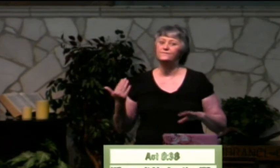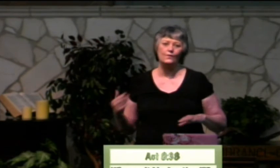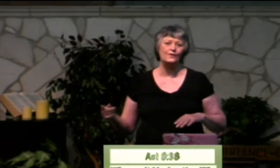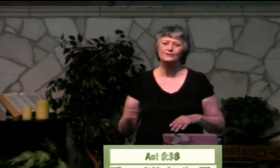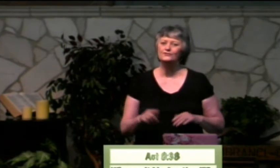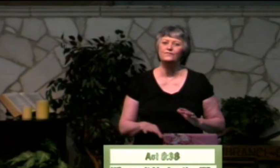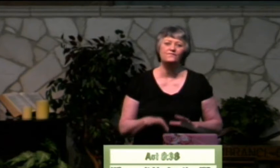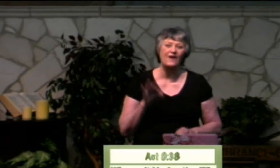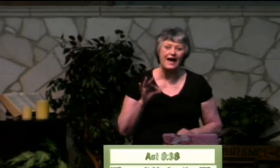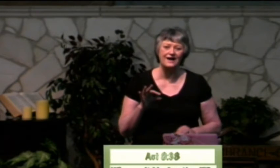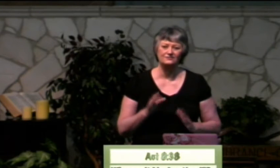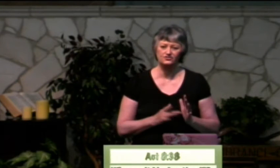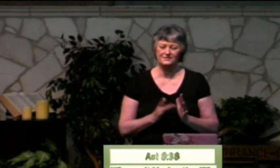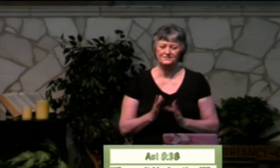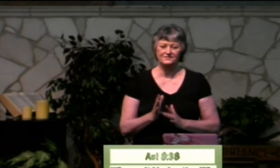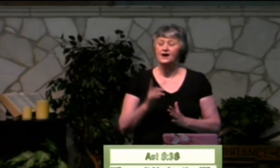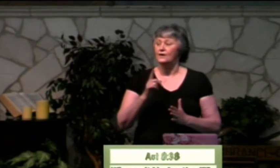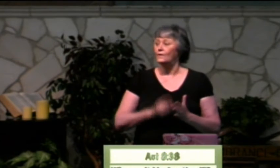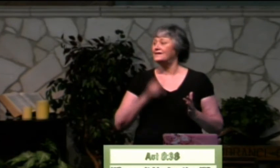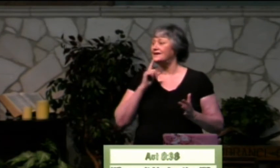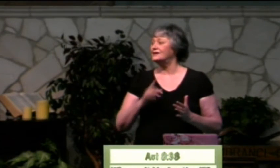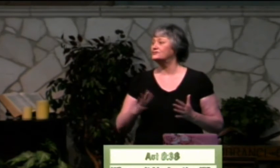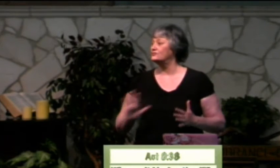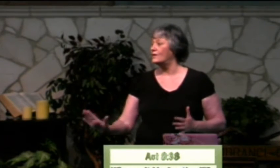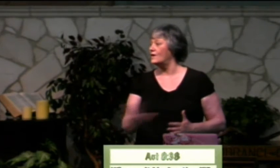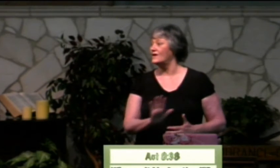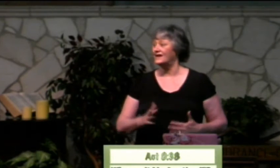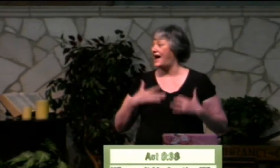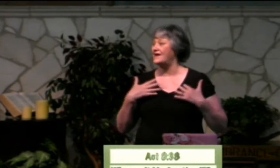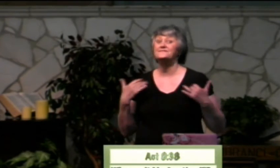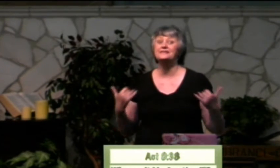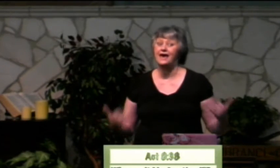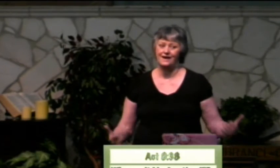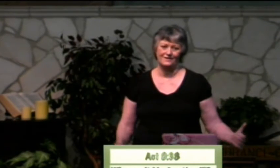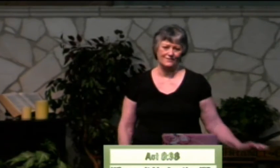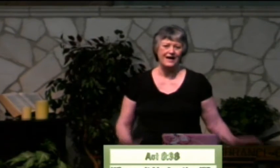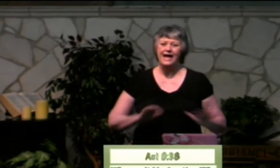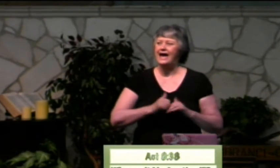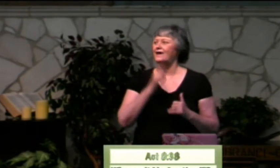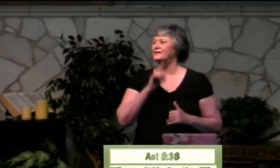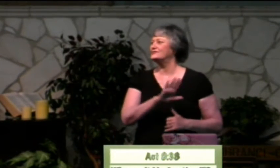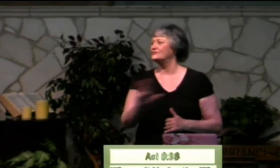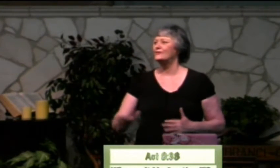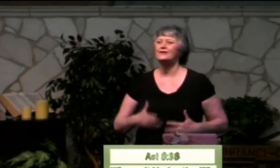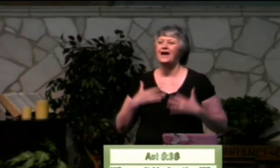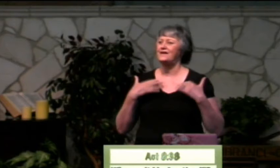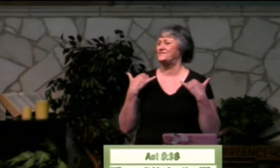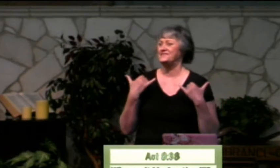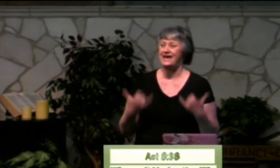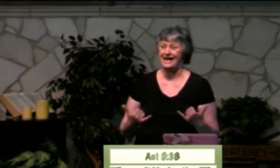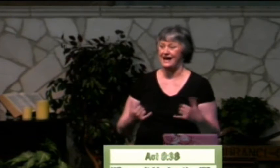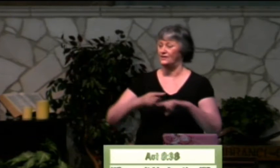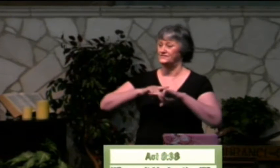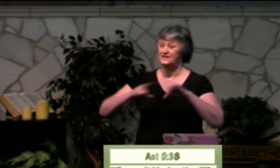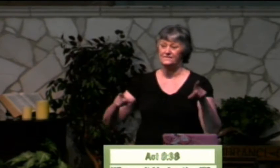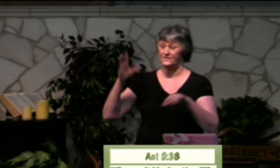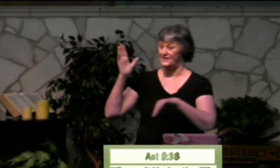before you found Jesus? What is your life now? How is your life now different